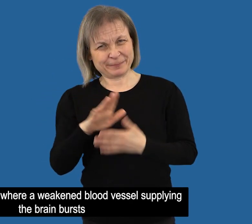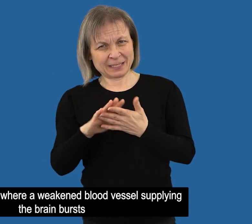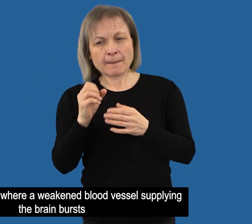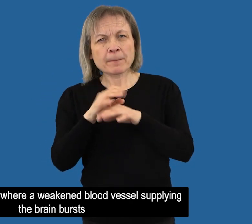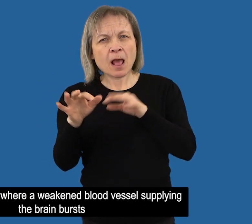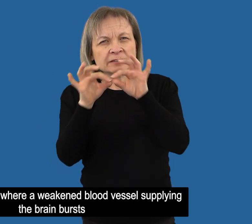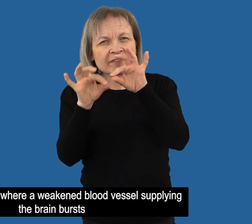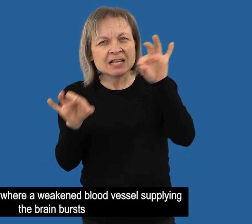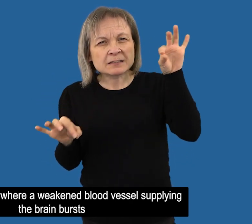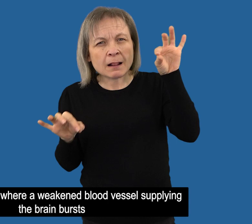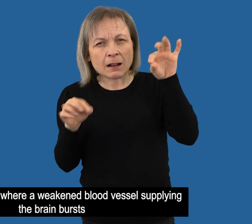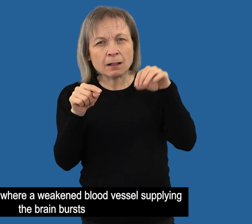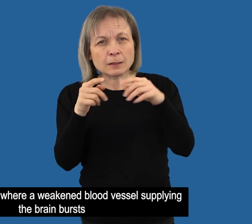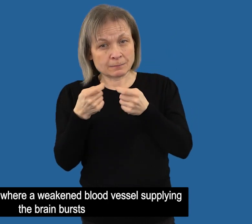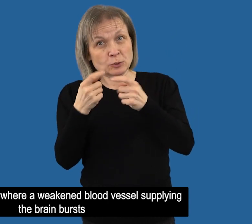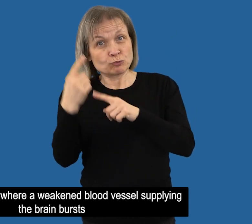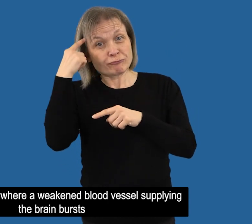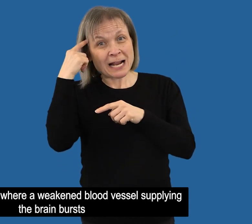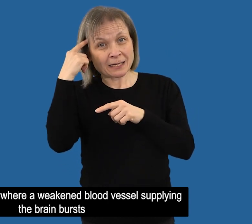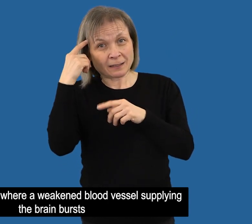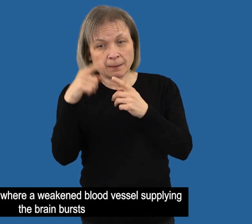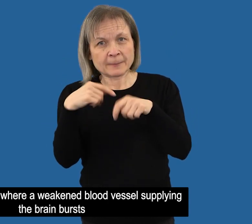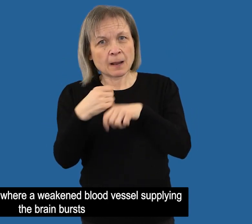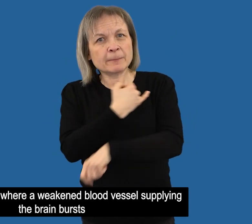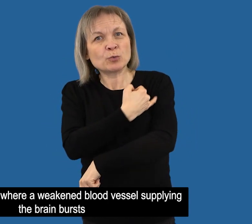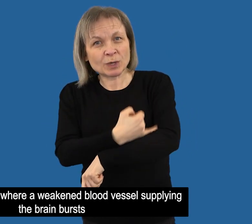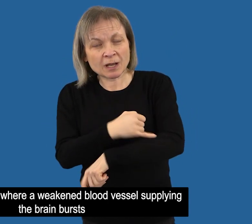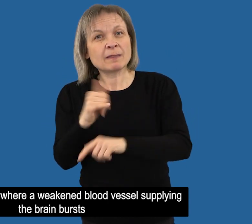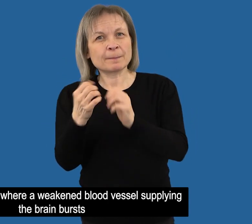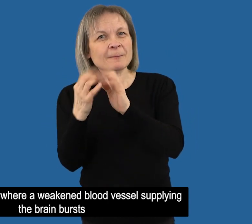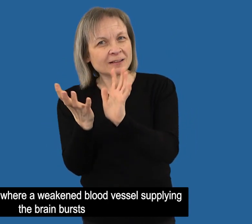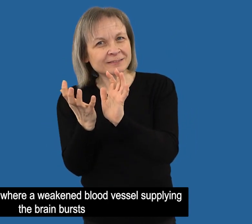Hemorrhagic, where a weakened blood vessel supplying the brain bursts.